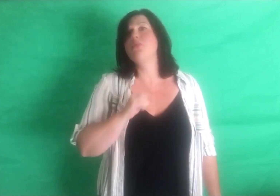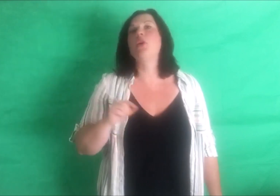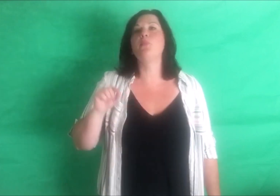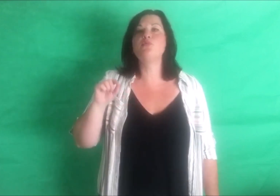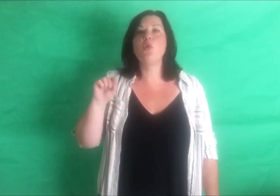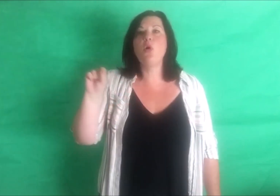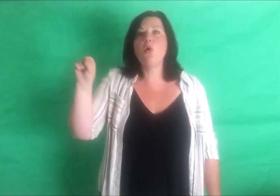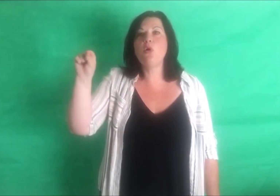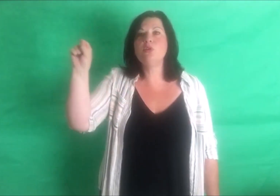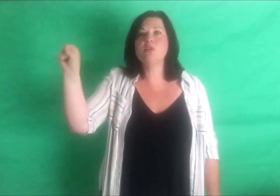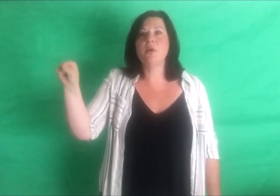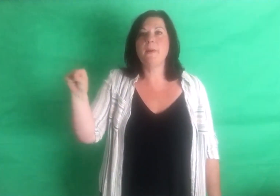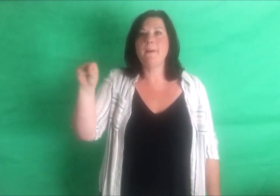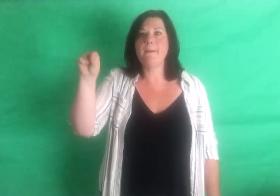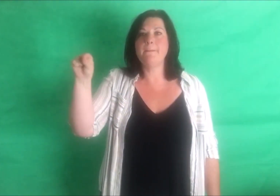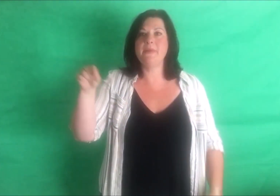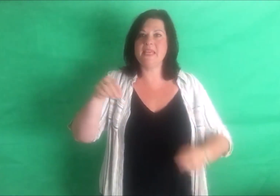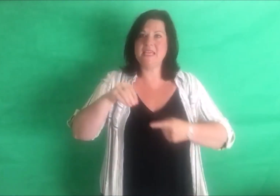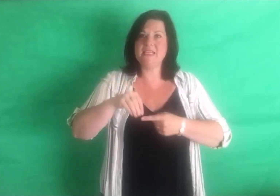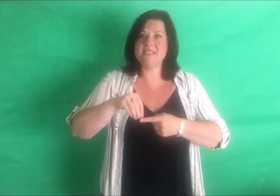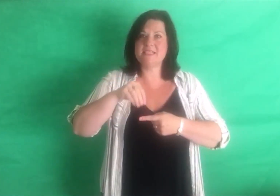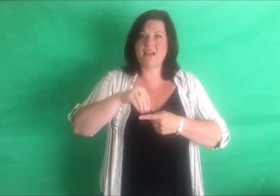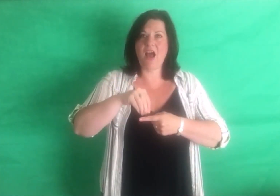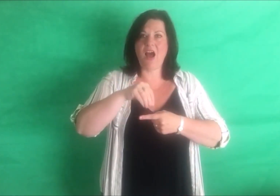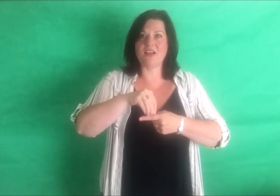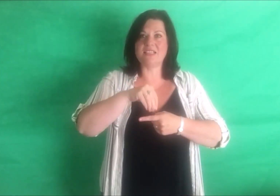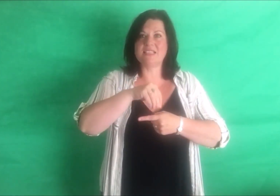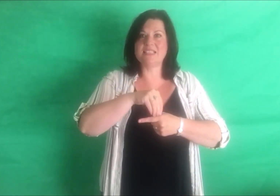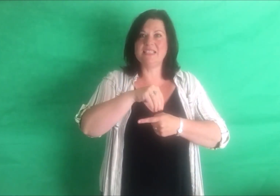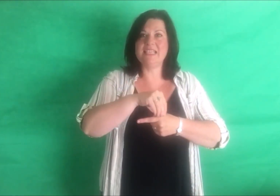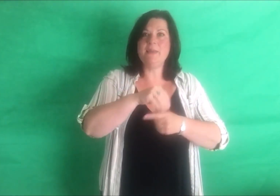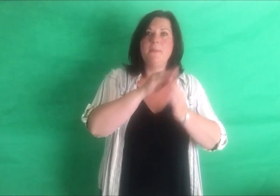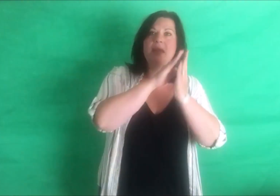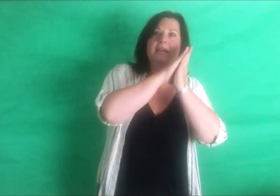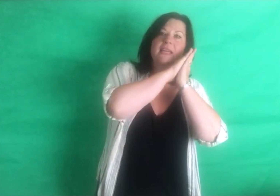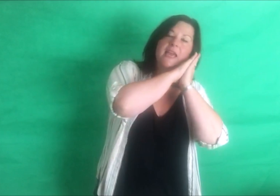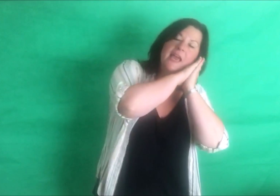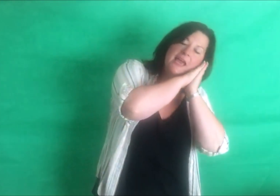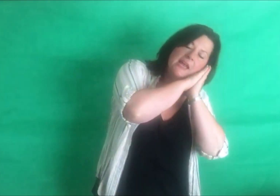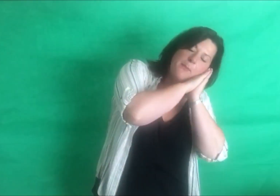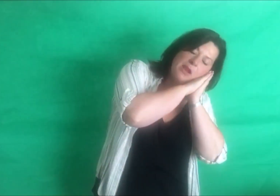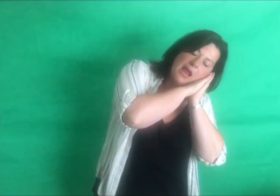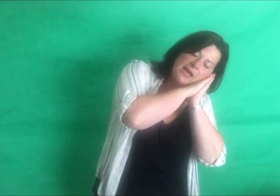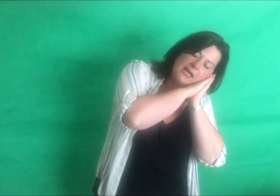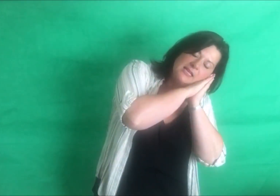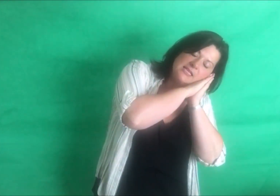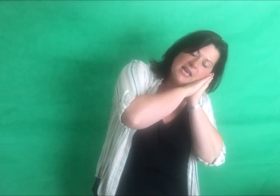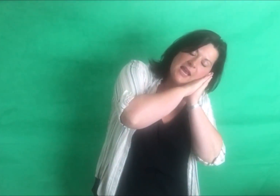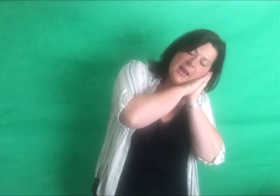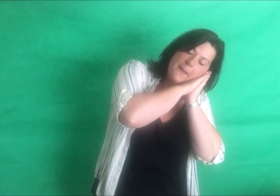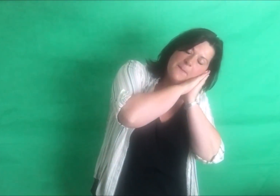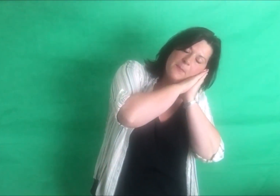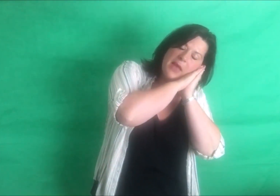The broad beans are sleeping in a blankety